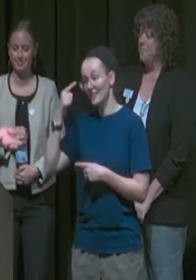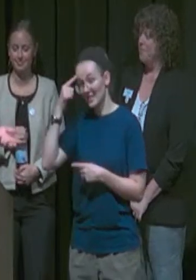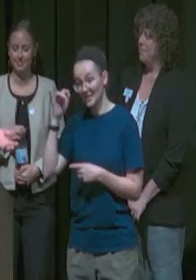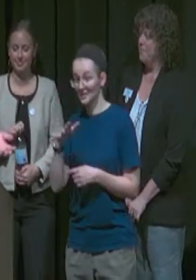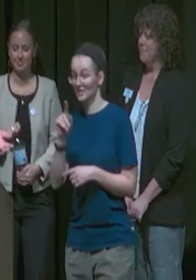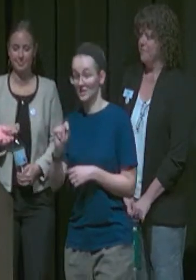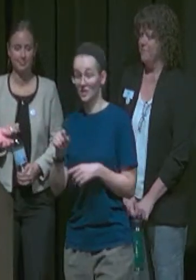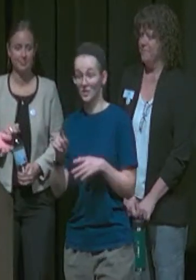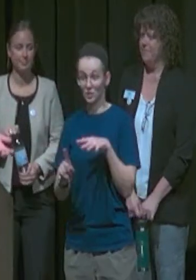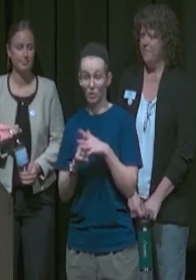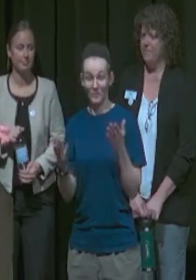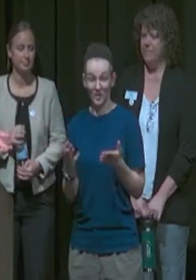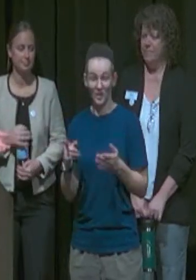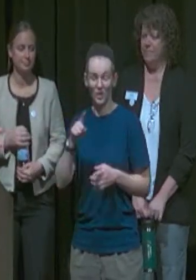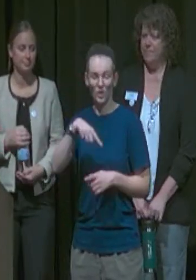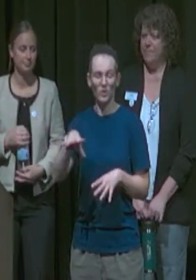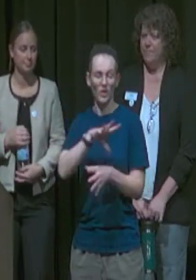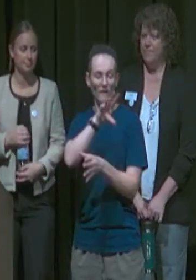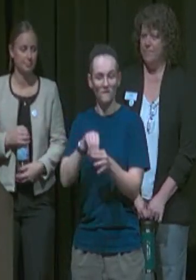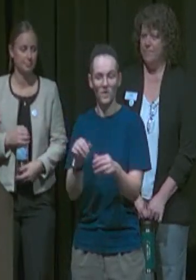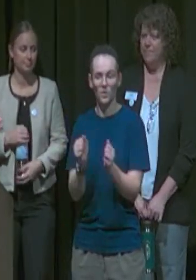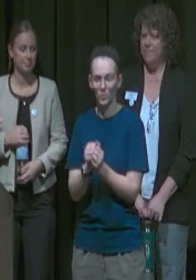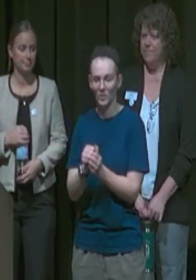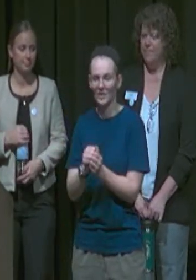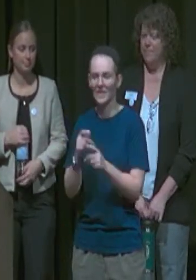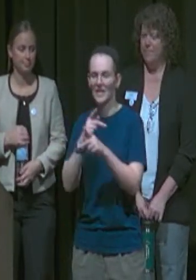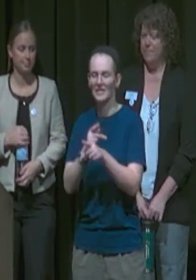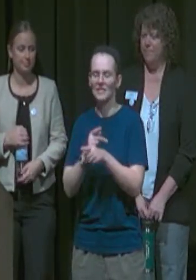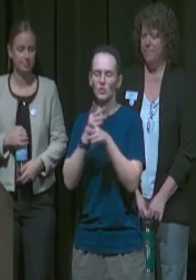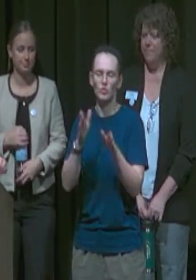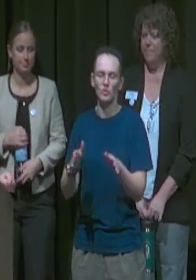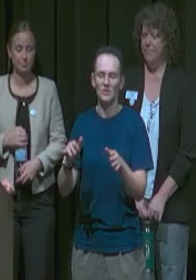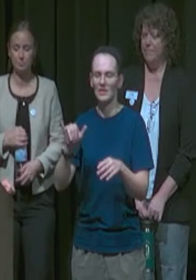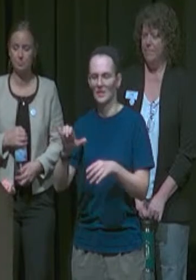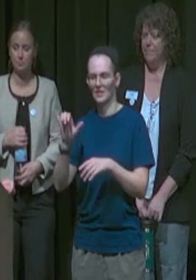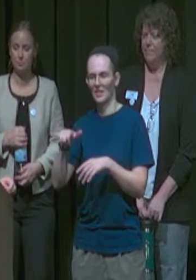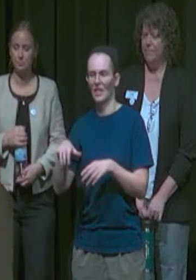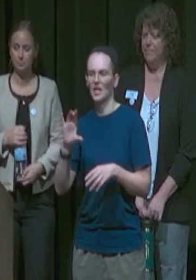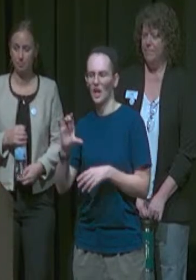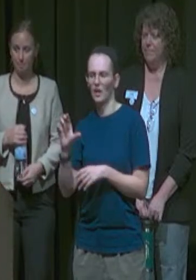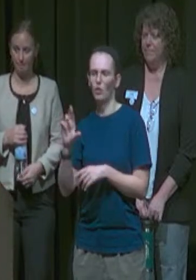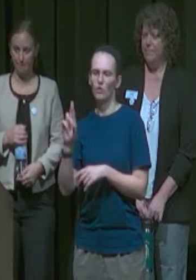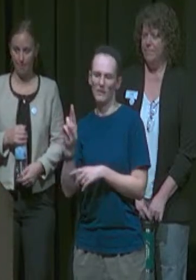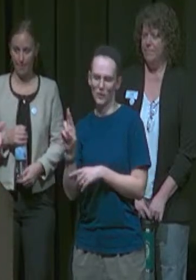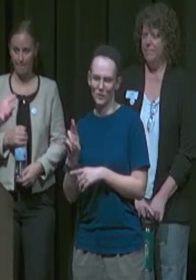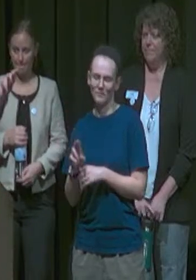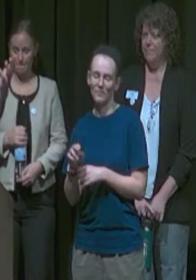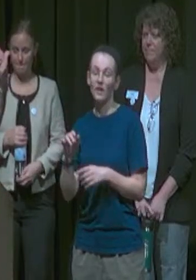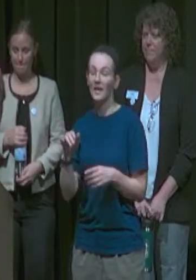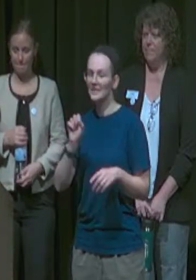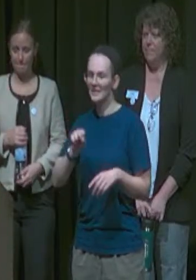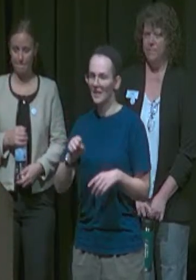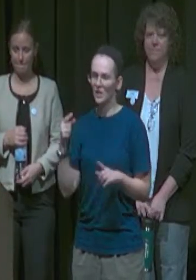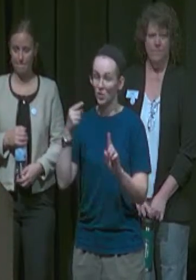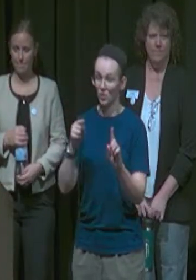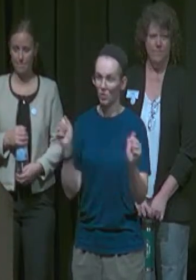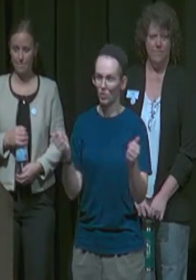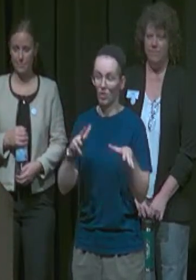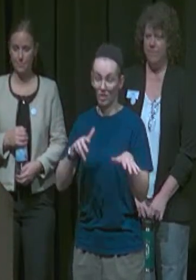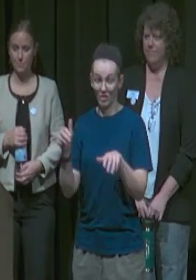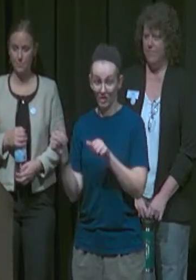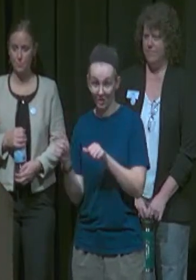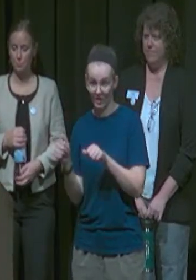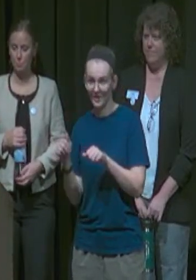showing up here, you are participating as stewards of the Cuyahoga River. And yes, the goal is that we all walk away from